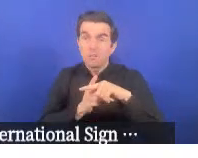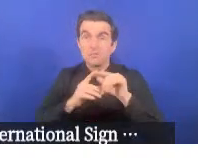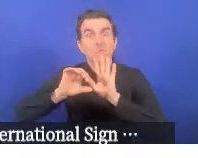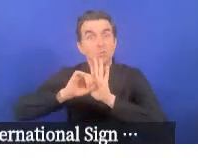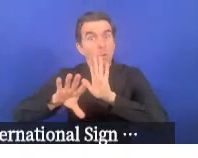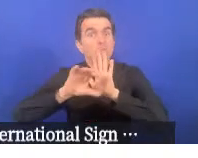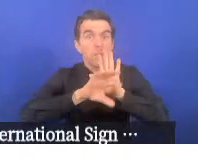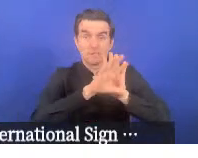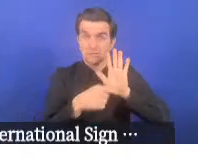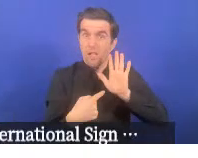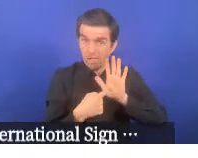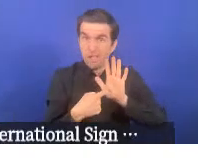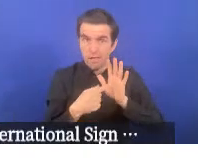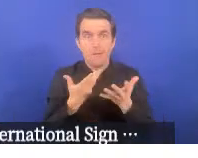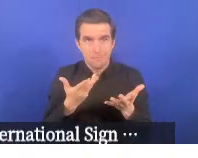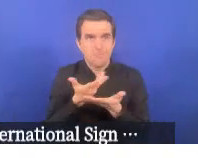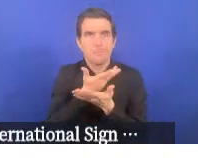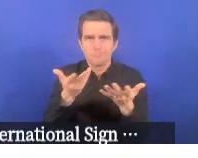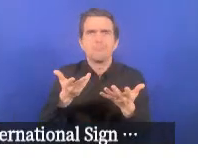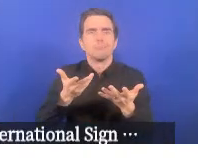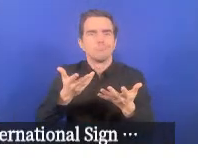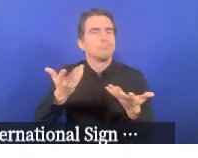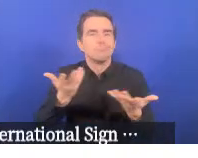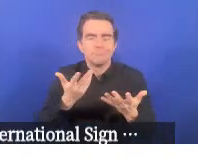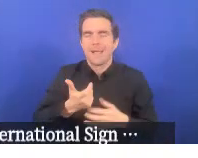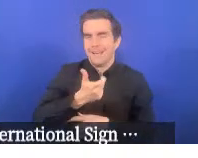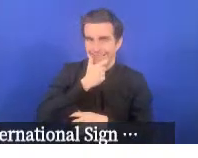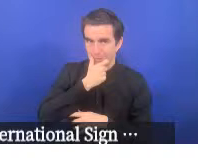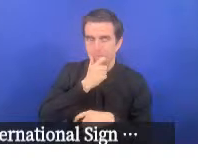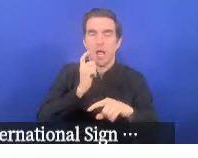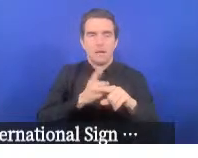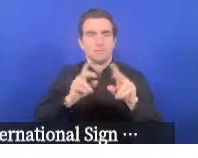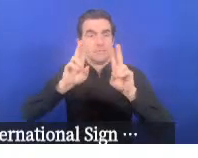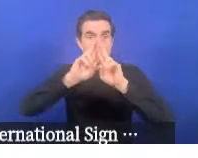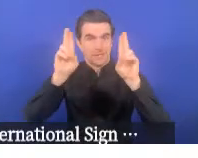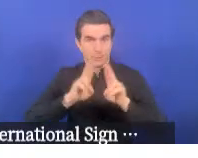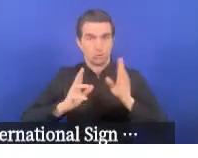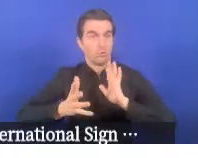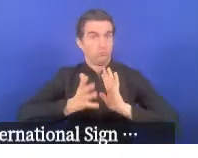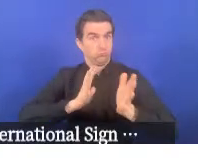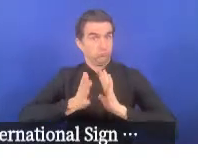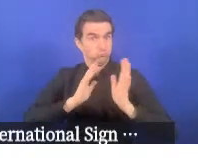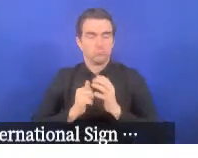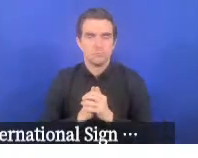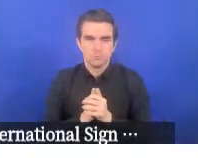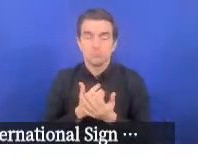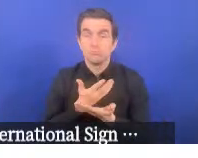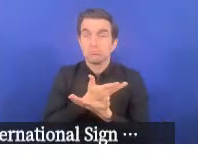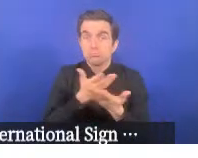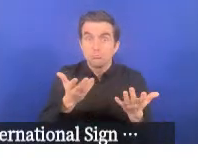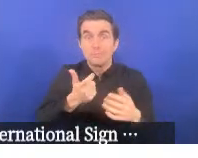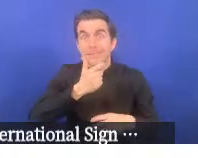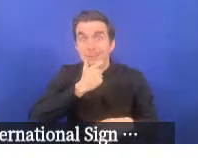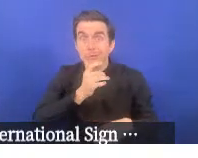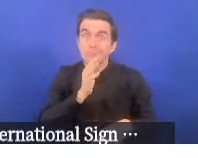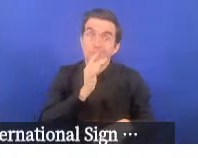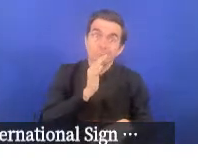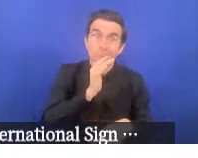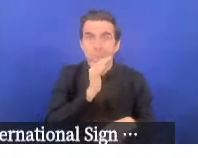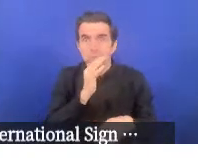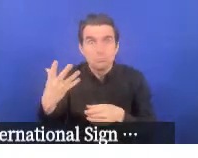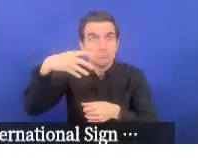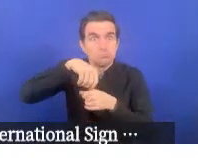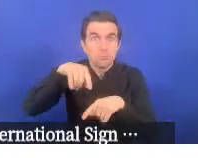For English speakers who are in the Zoom, please stay on original language or the English interpretation button to be able to hear the